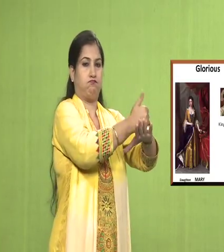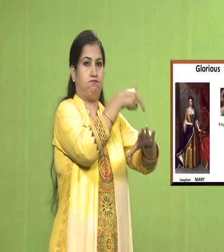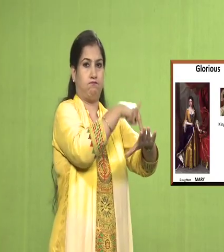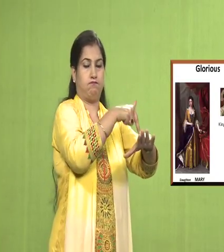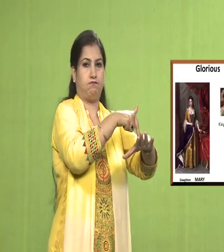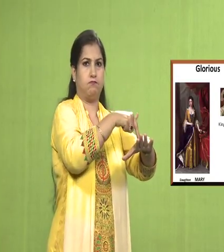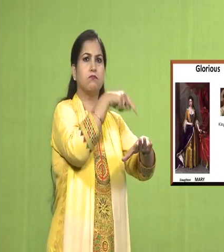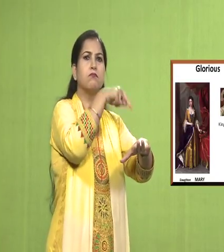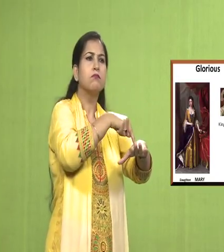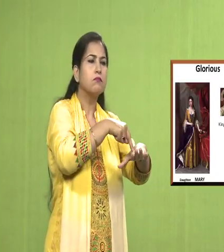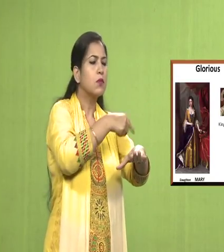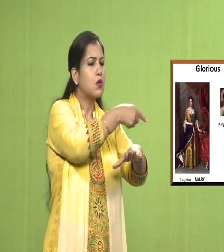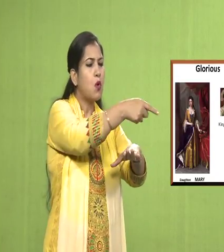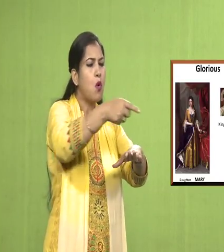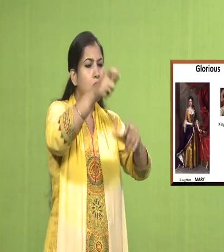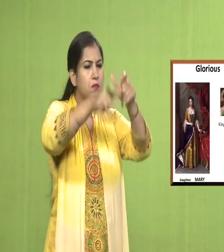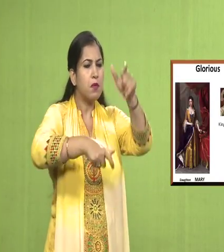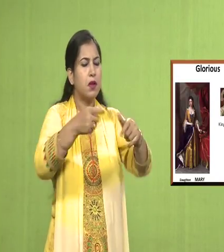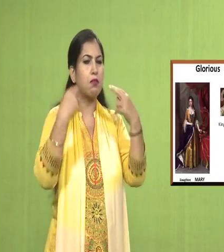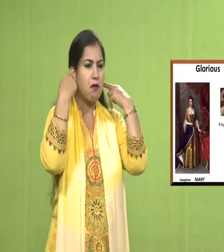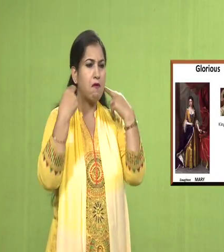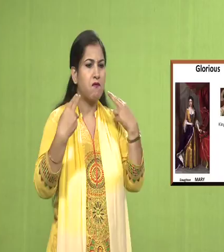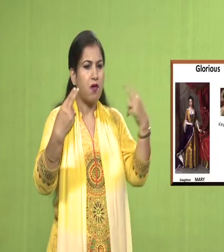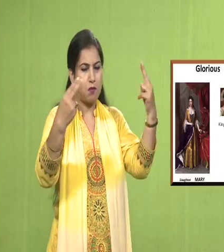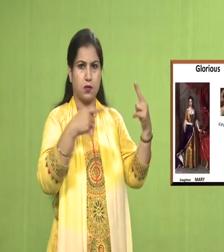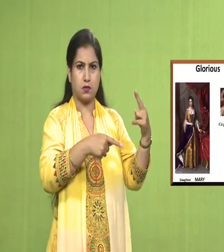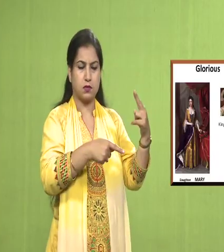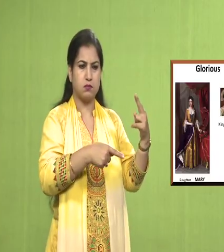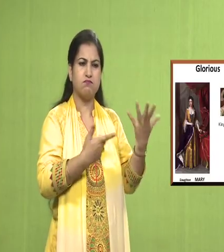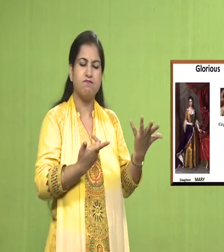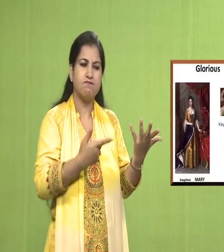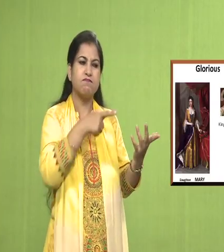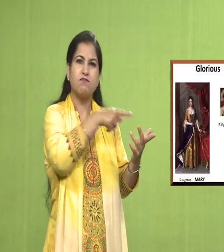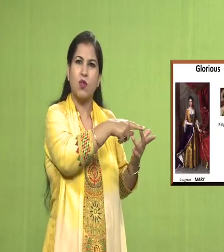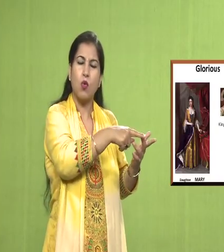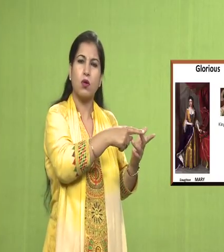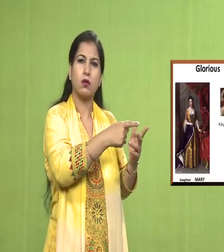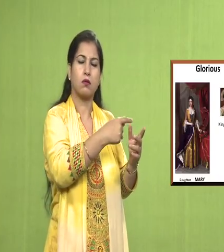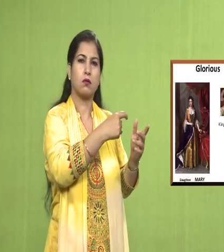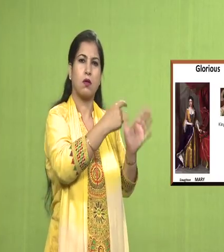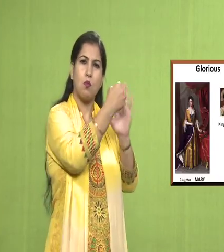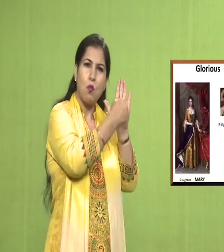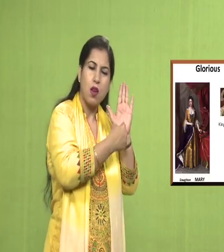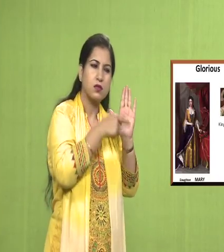However, he was not popular in his country England due to his wrong policies.